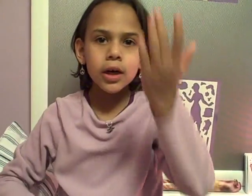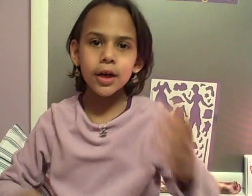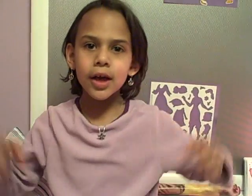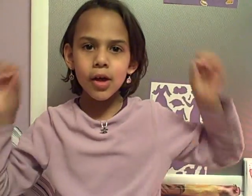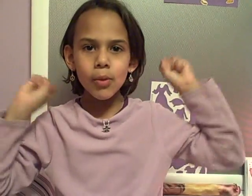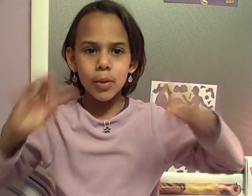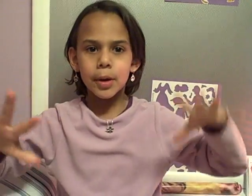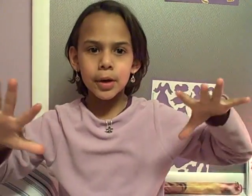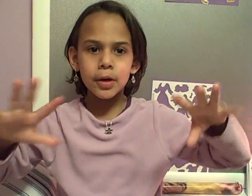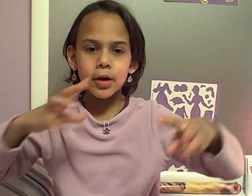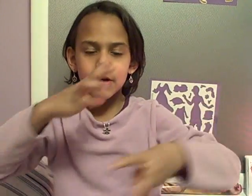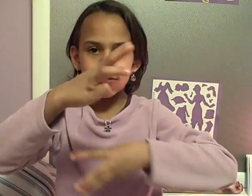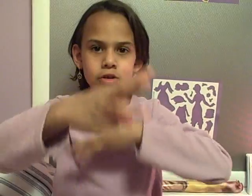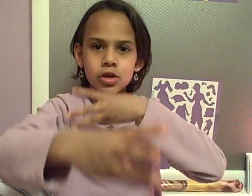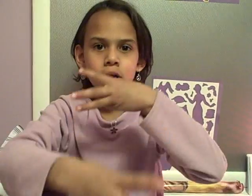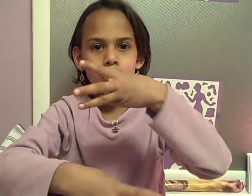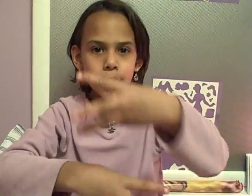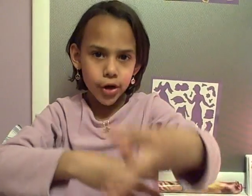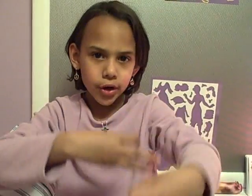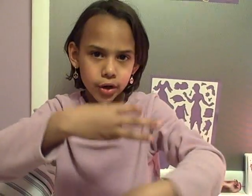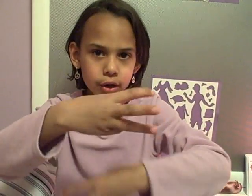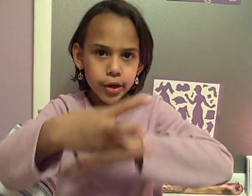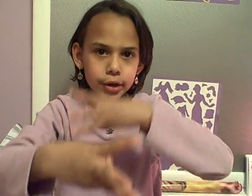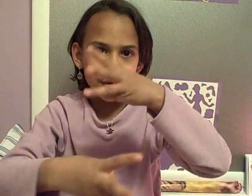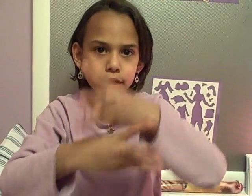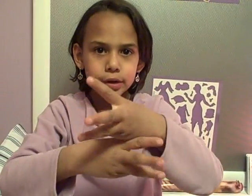what a wonderful world.